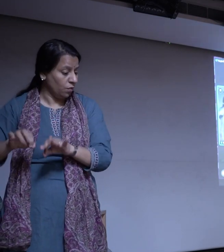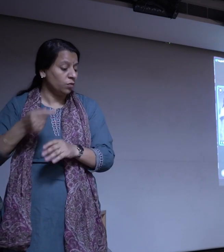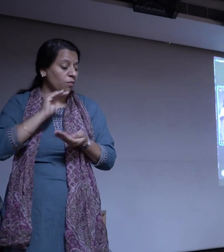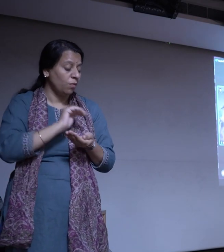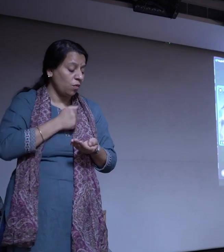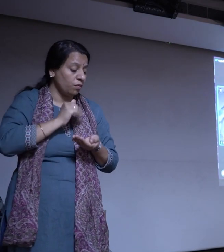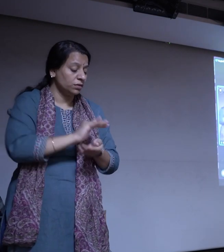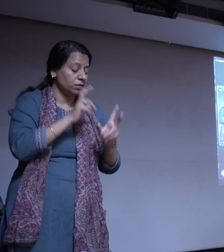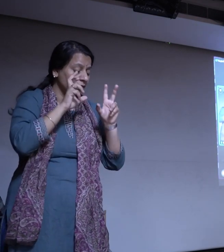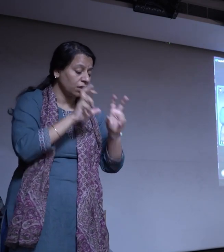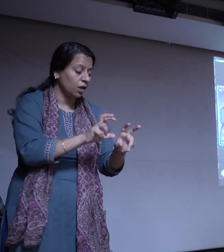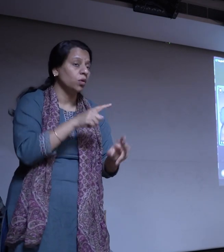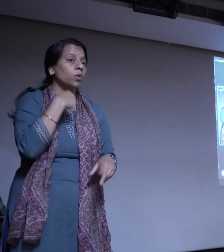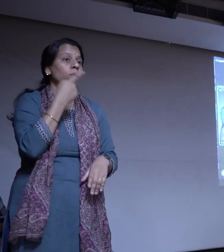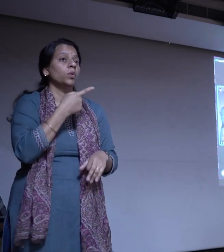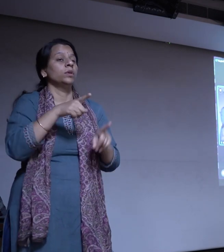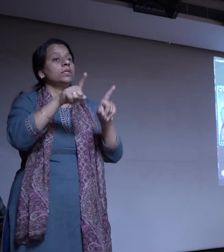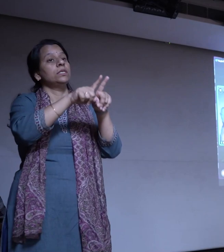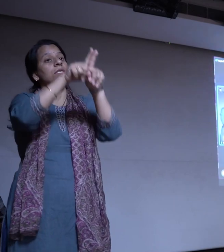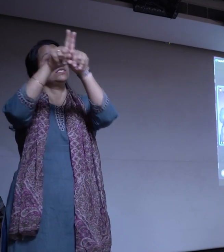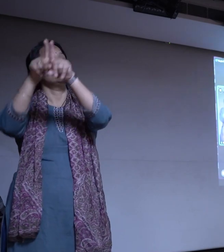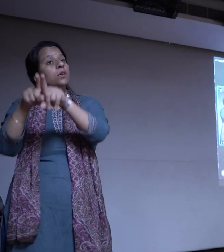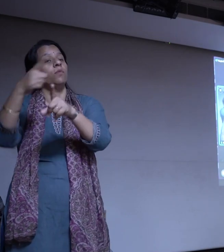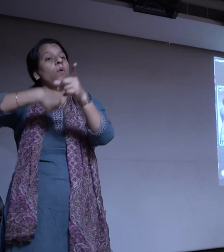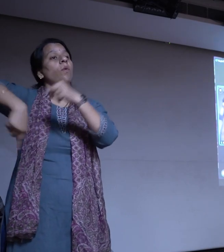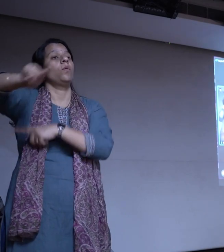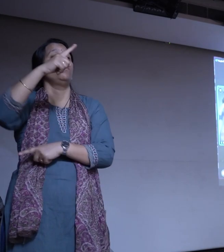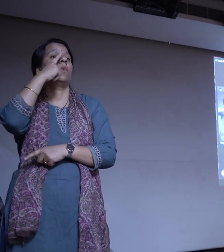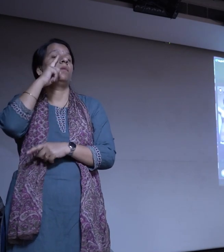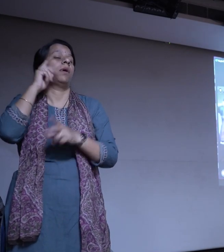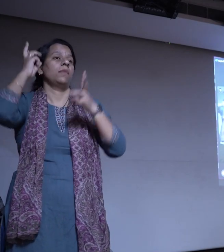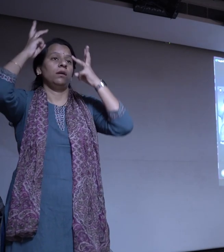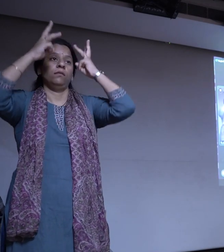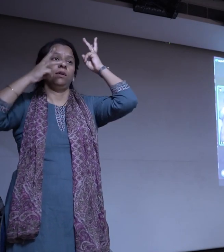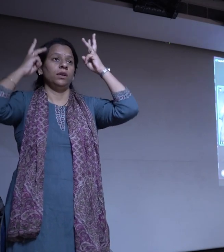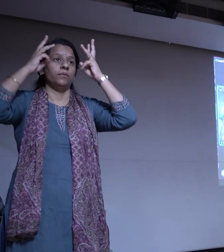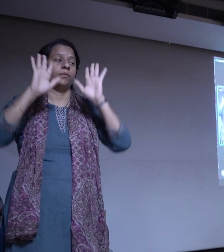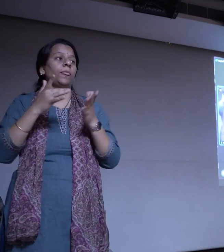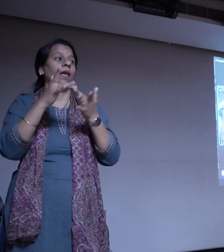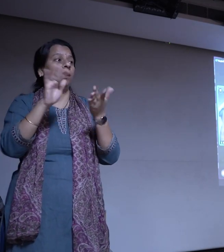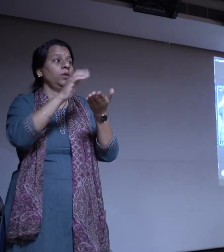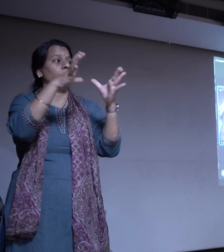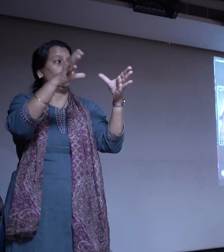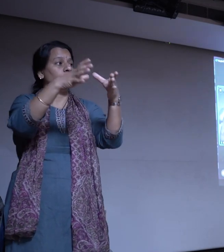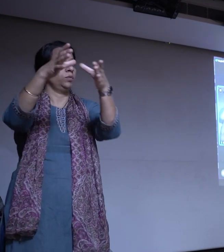this is not a worry with other group parent groups that much this is a group